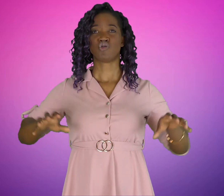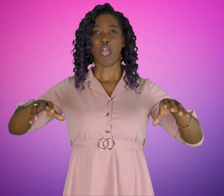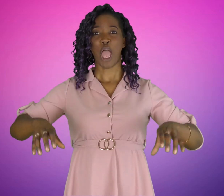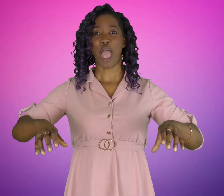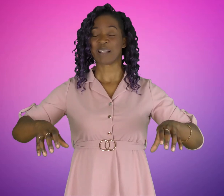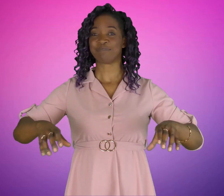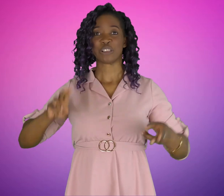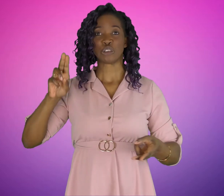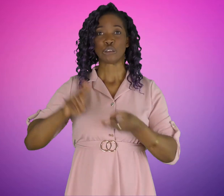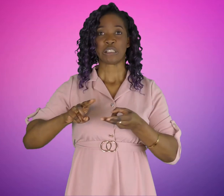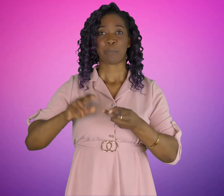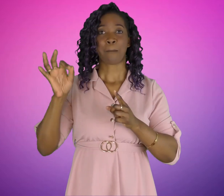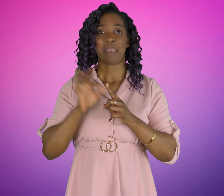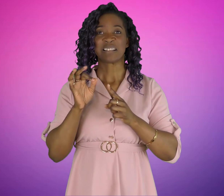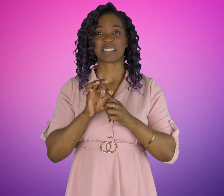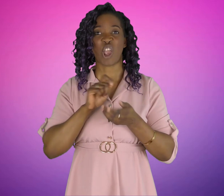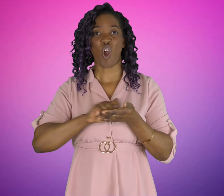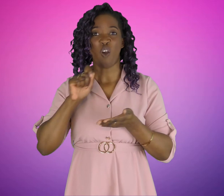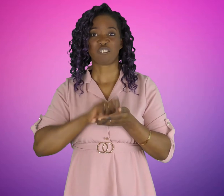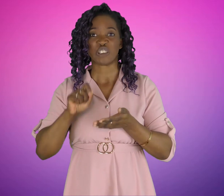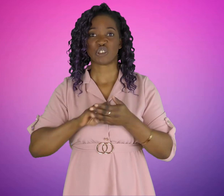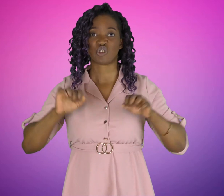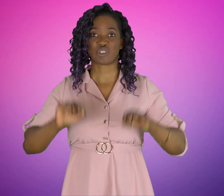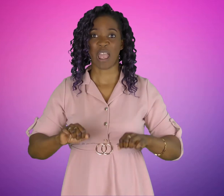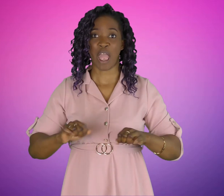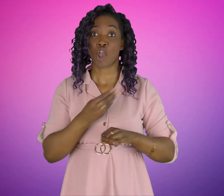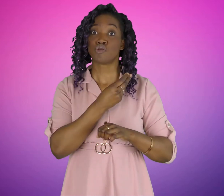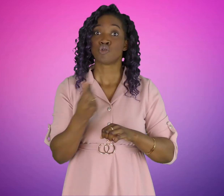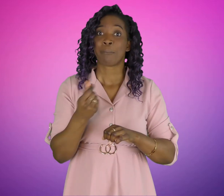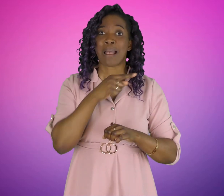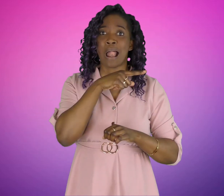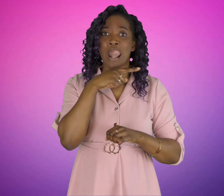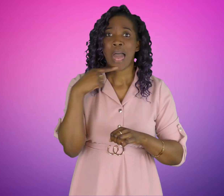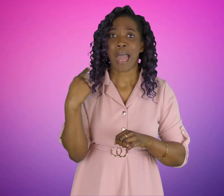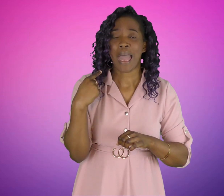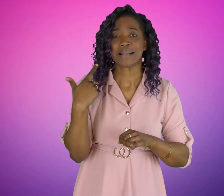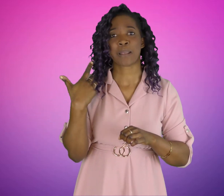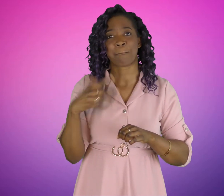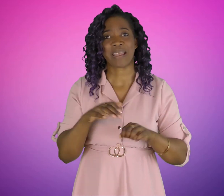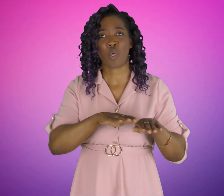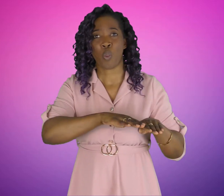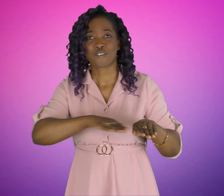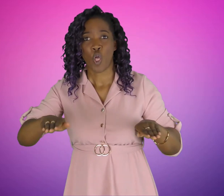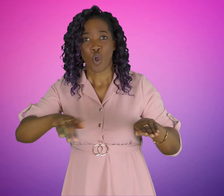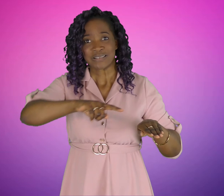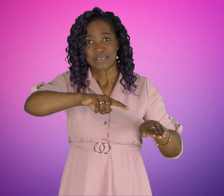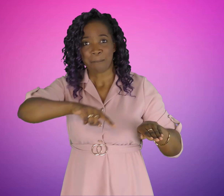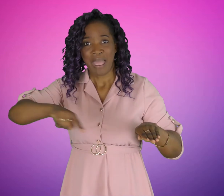in is just a plastic office chair. I don't have blue eyes or white hair. The lies, some innocent, well-meant, had made such cracks